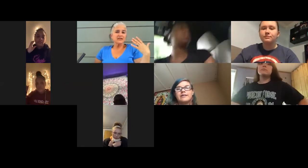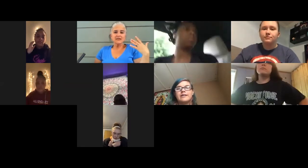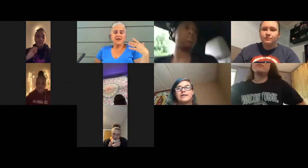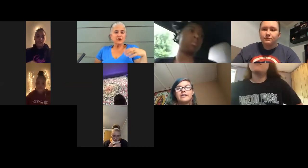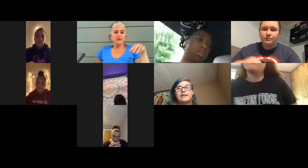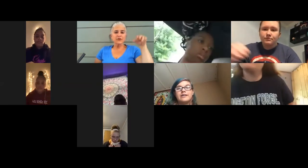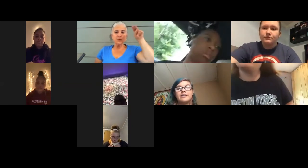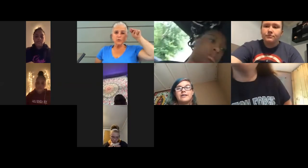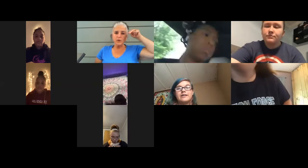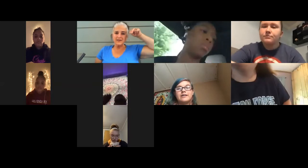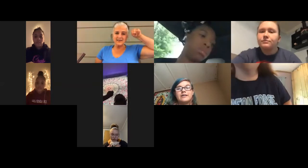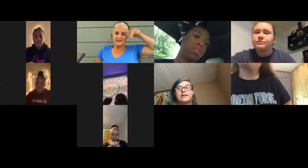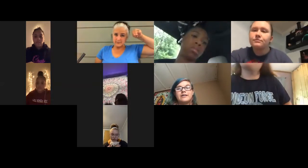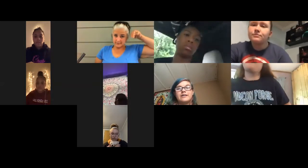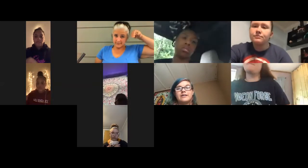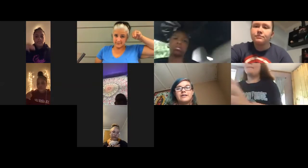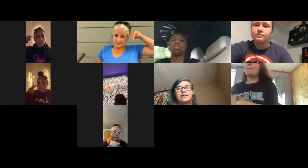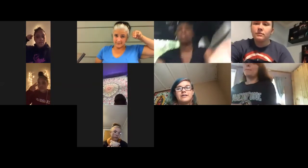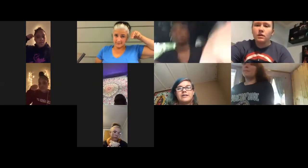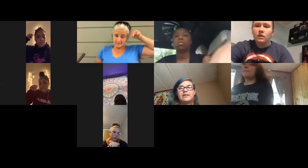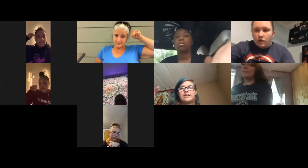thing with nieces and nephews. So what is this?